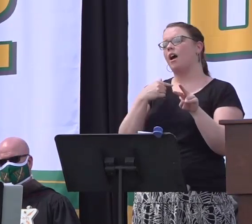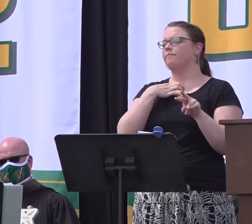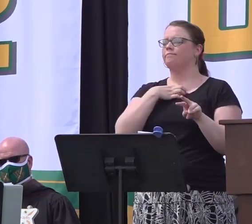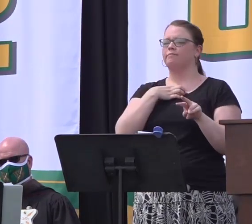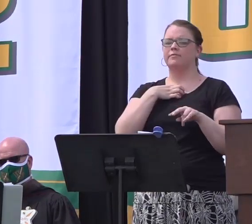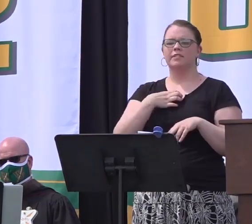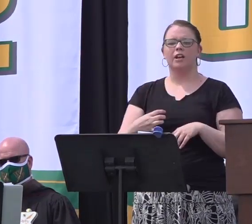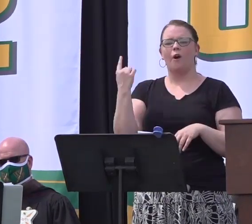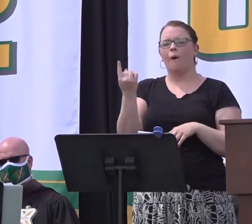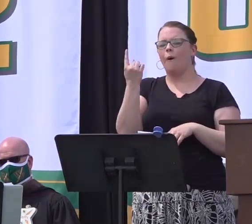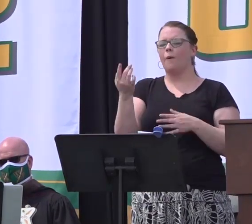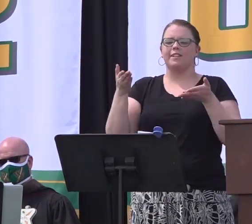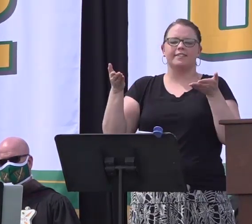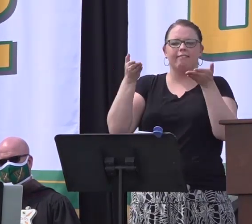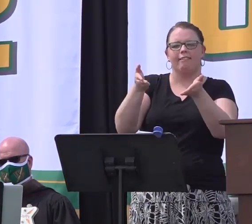Oh, more love can